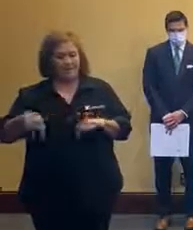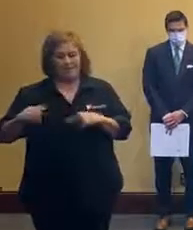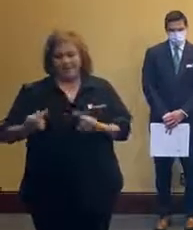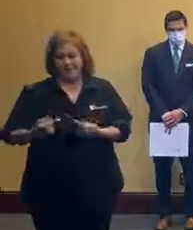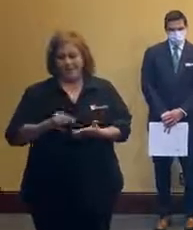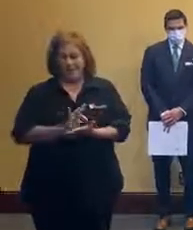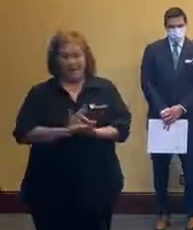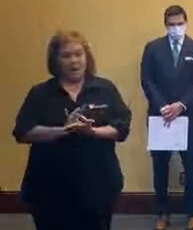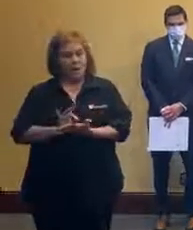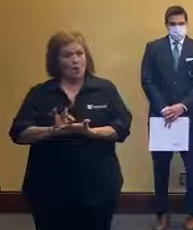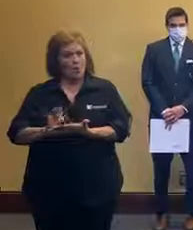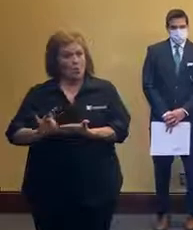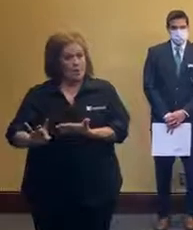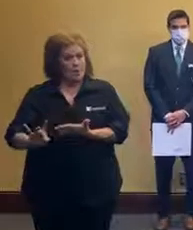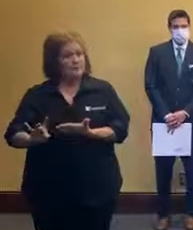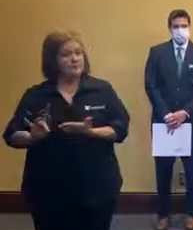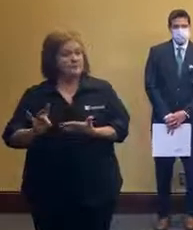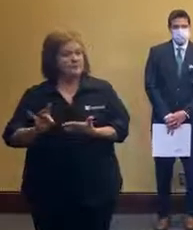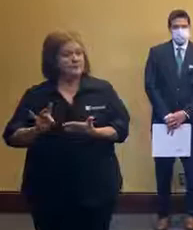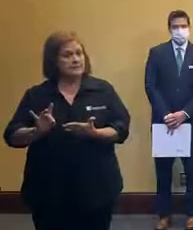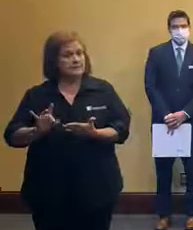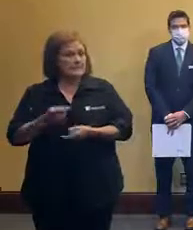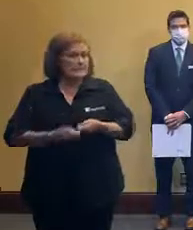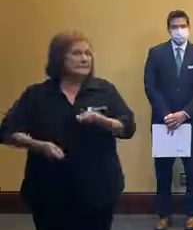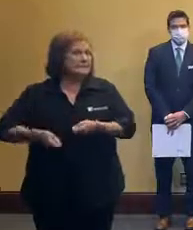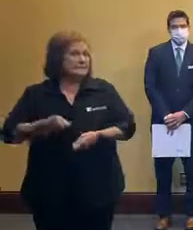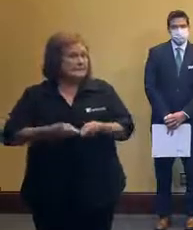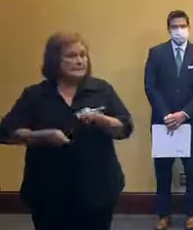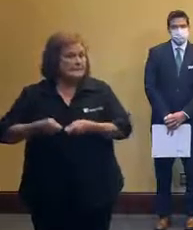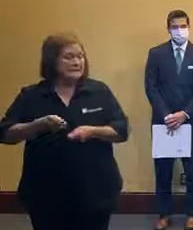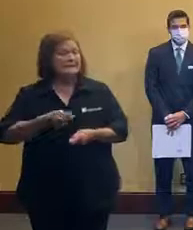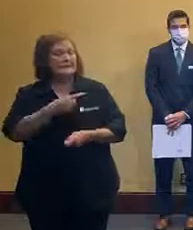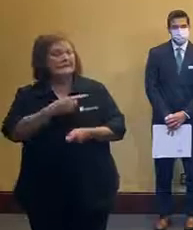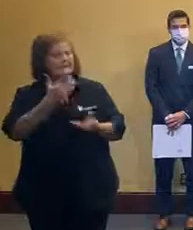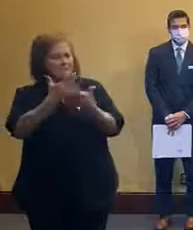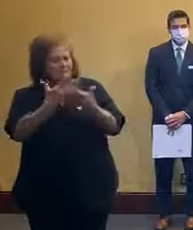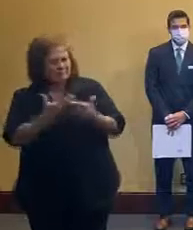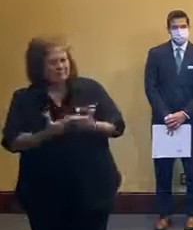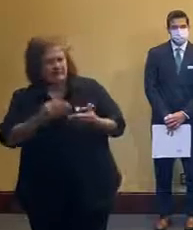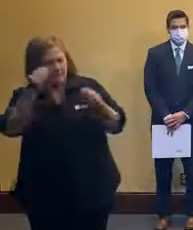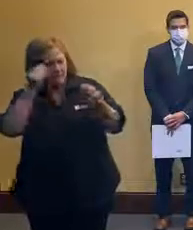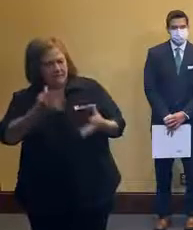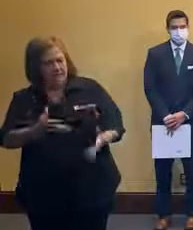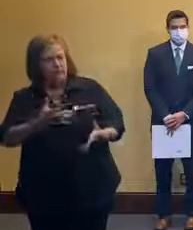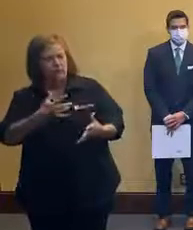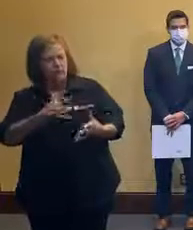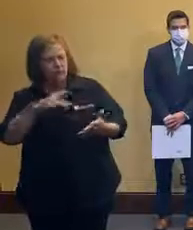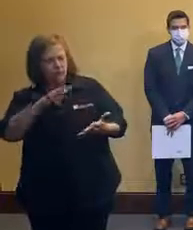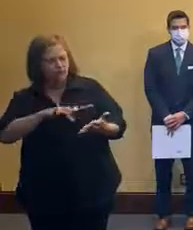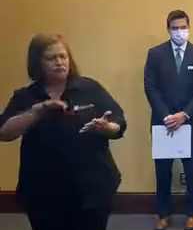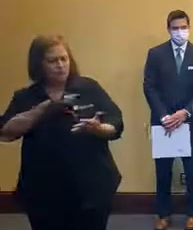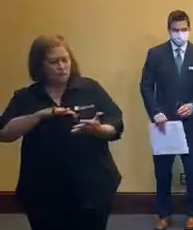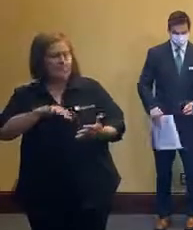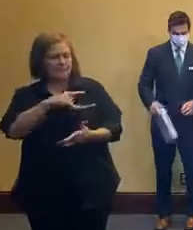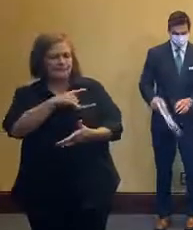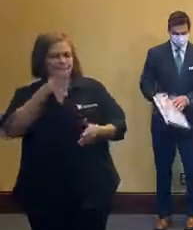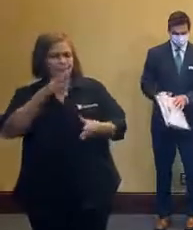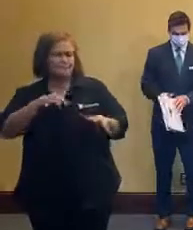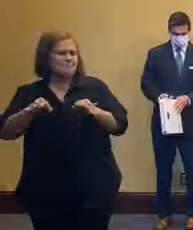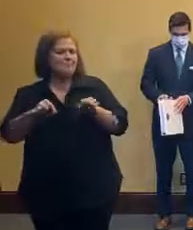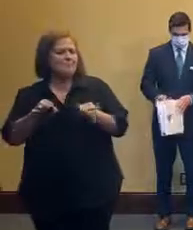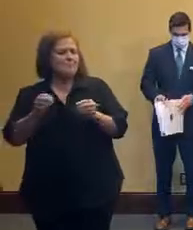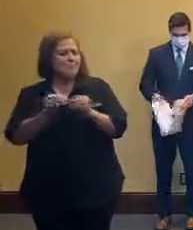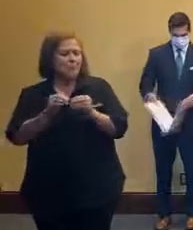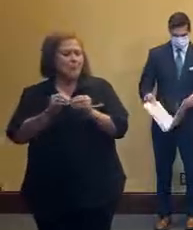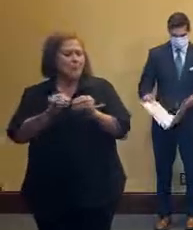weeks of digging deep and letting the data drive us. So with that, Gilbert, if you don't mind coming forward. Before you